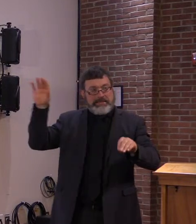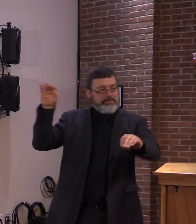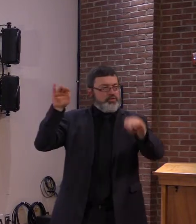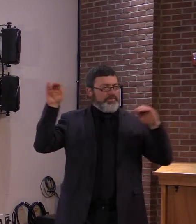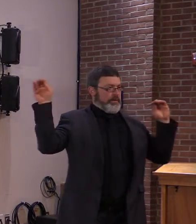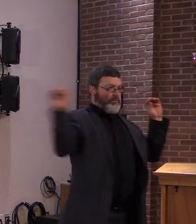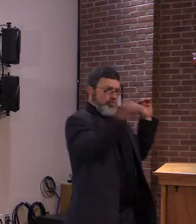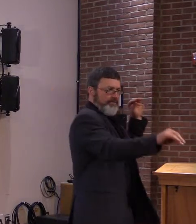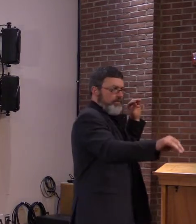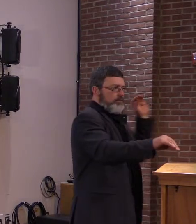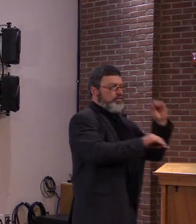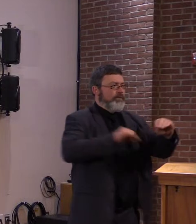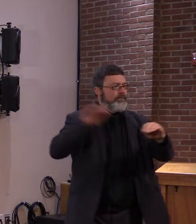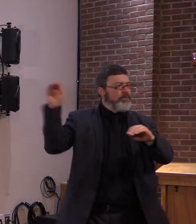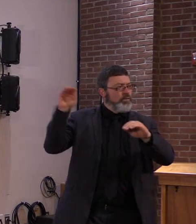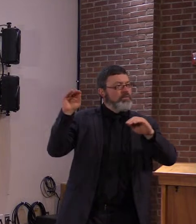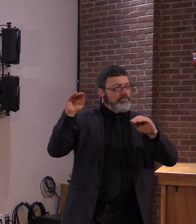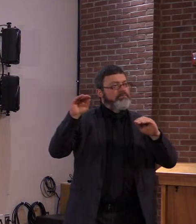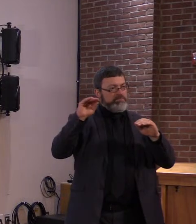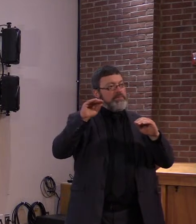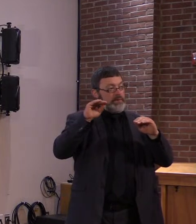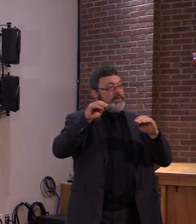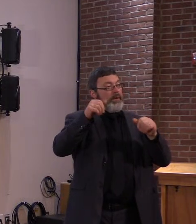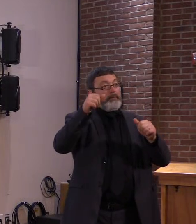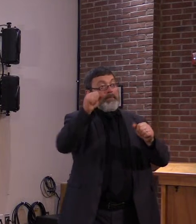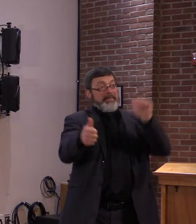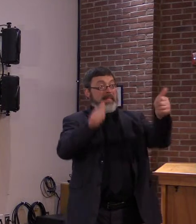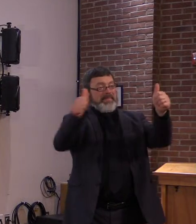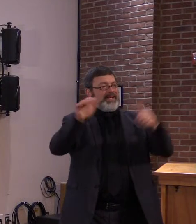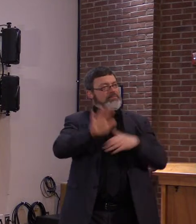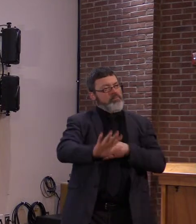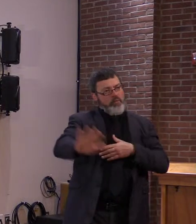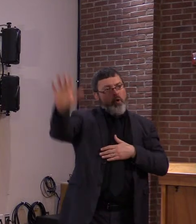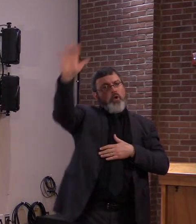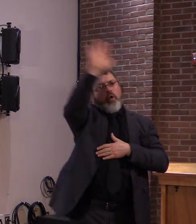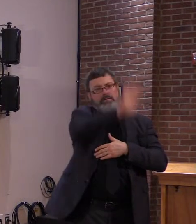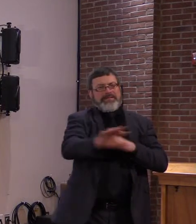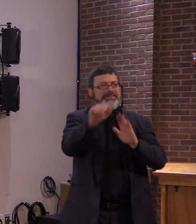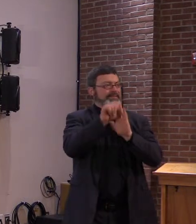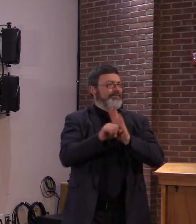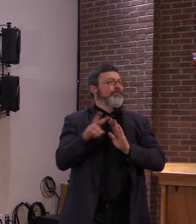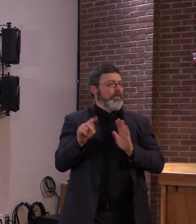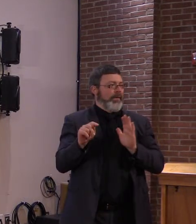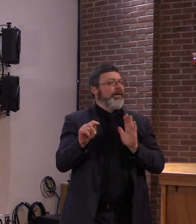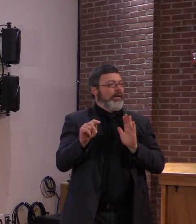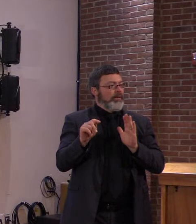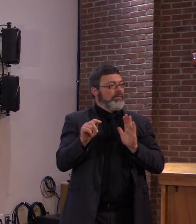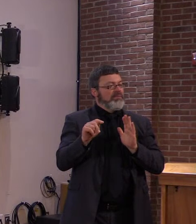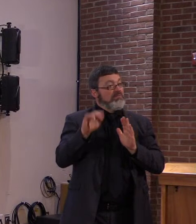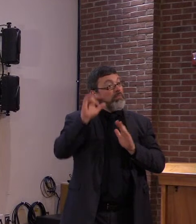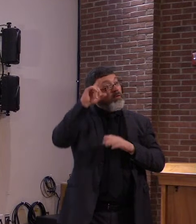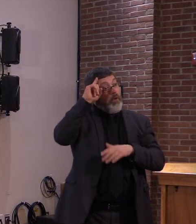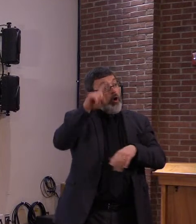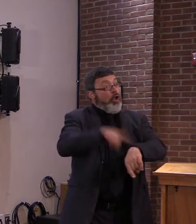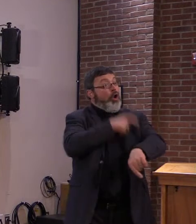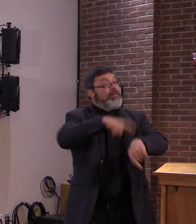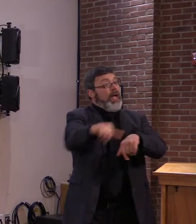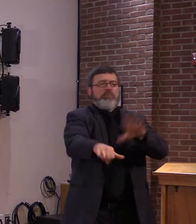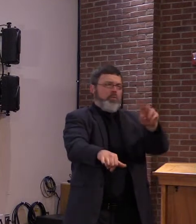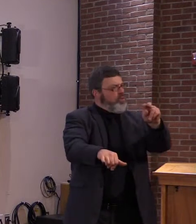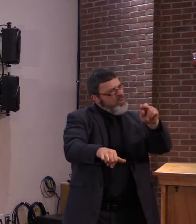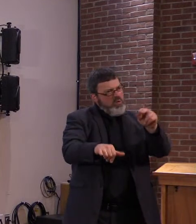mask anymore because I've had COVID, I've recovered, and therefore I'm in good shape, and no one